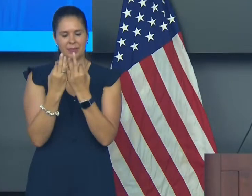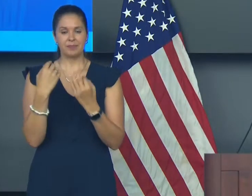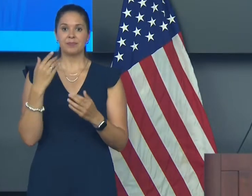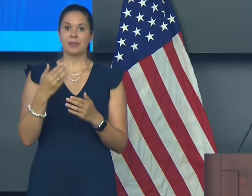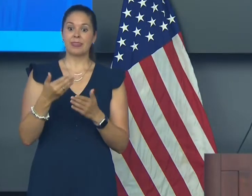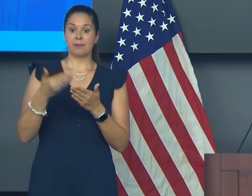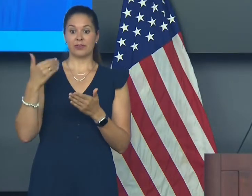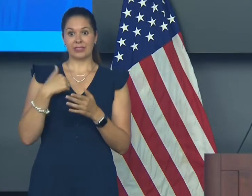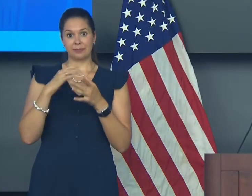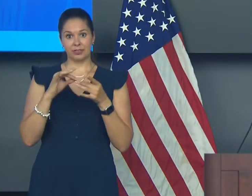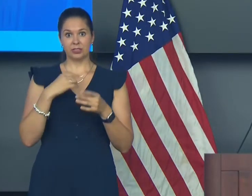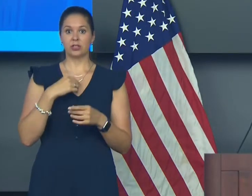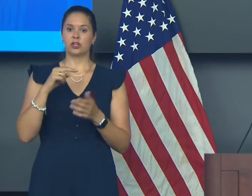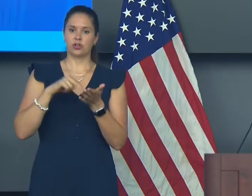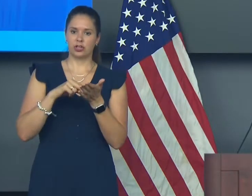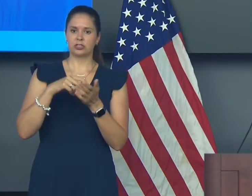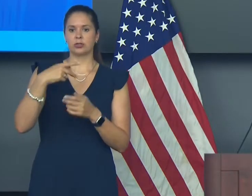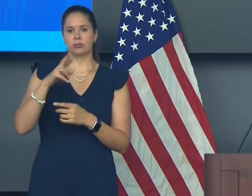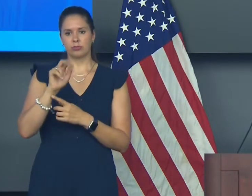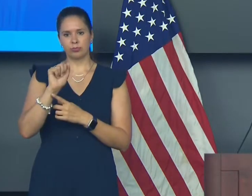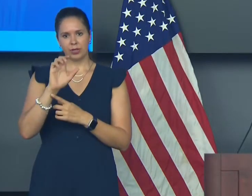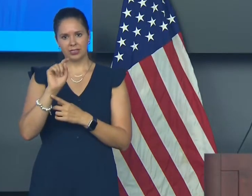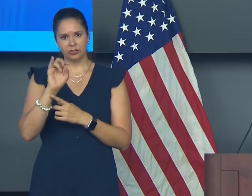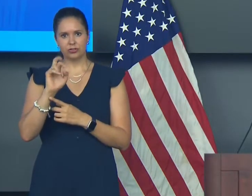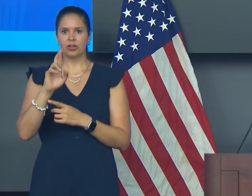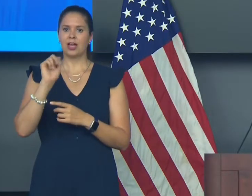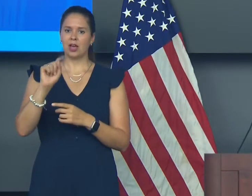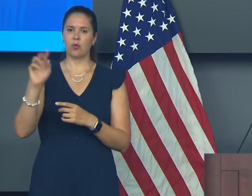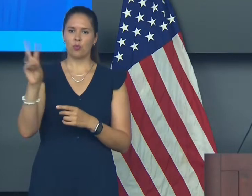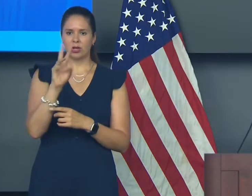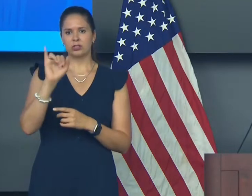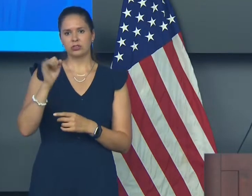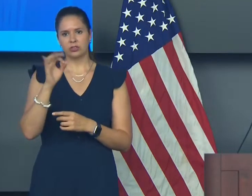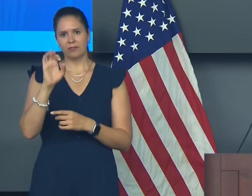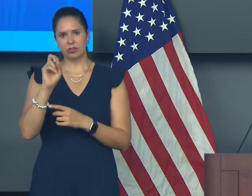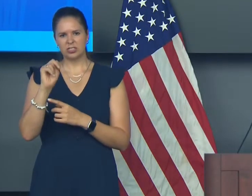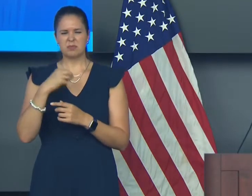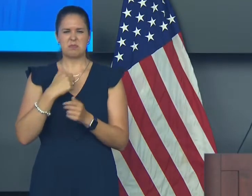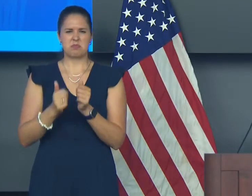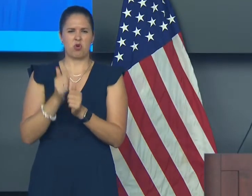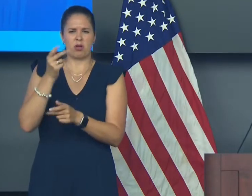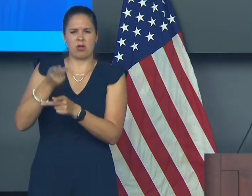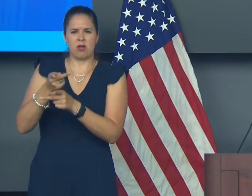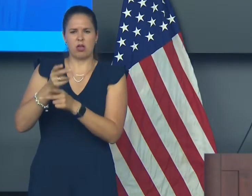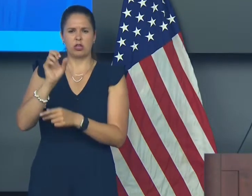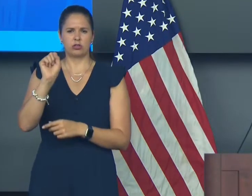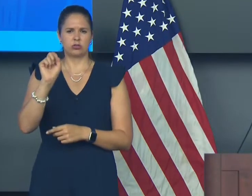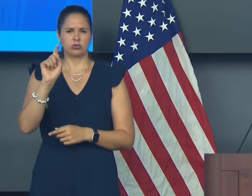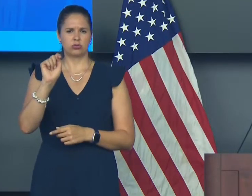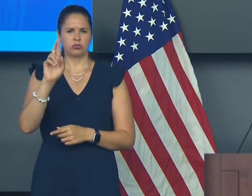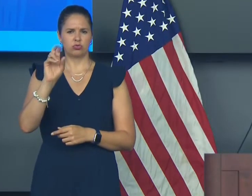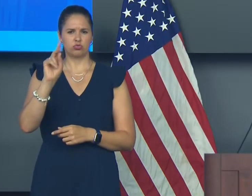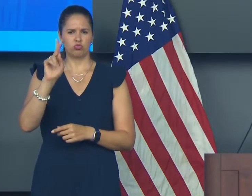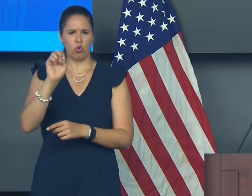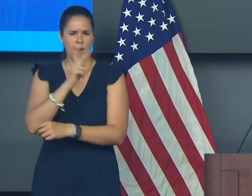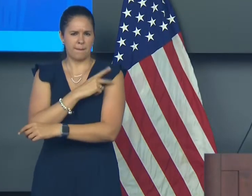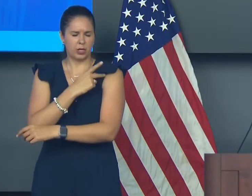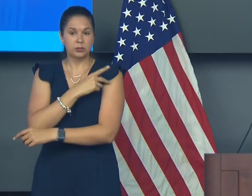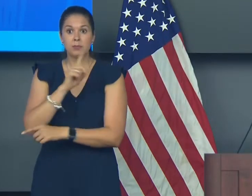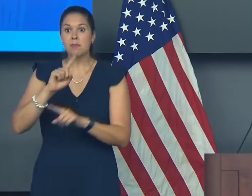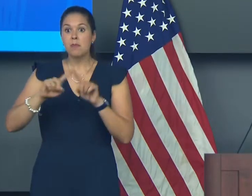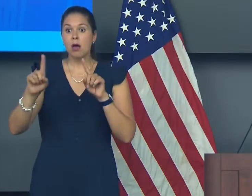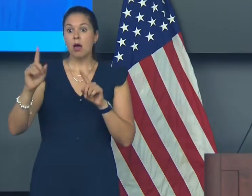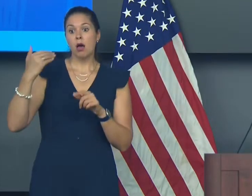mentioned, I am a nurse practitioner at West Jefferson Medical Center. I primarily take care of stroke patients. But when